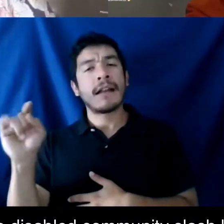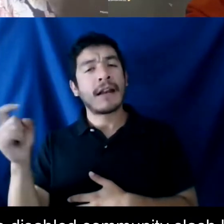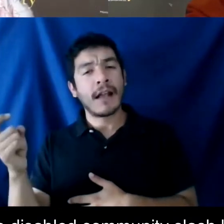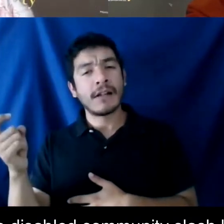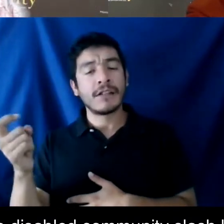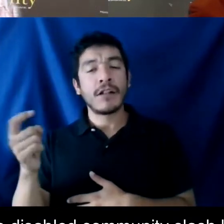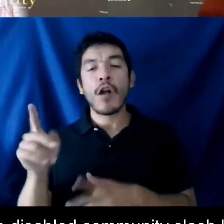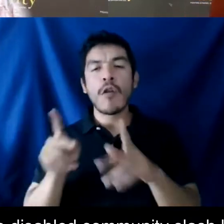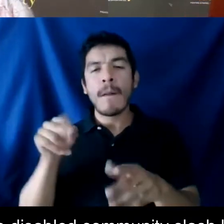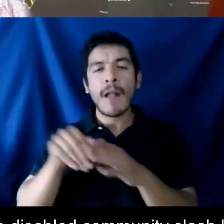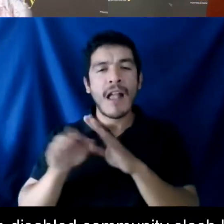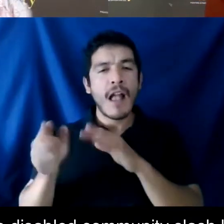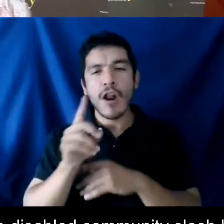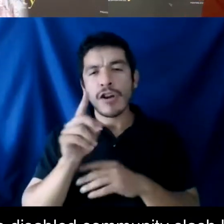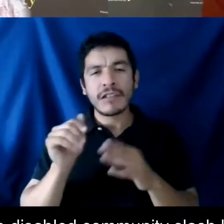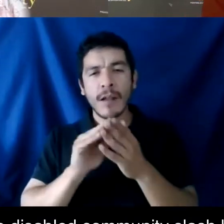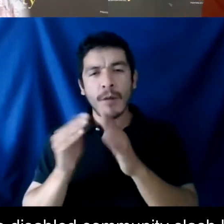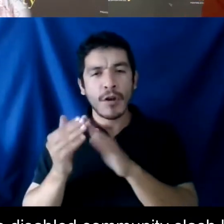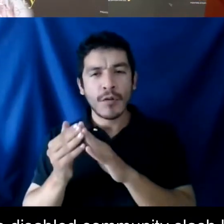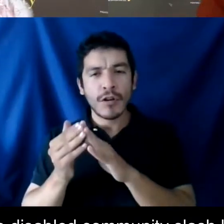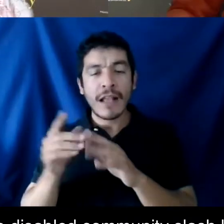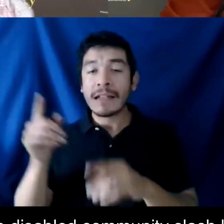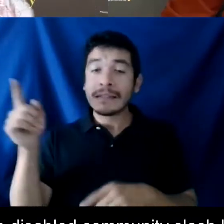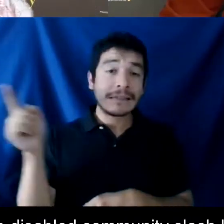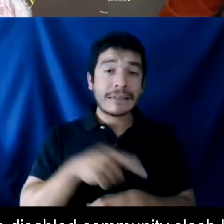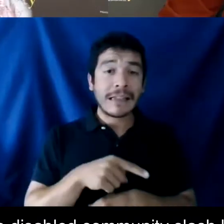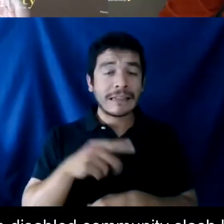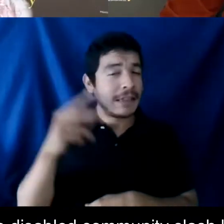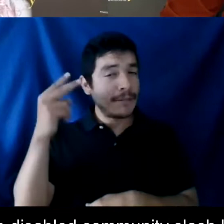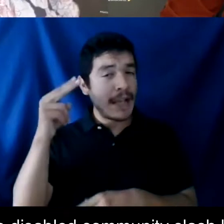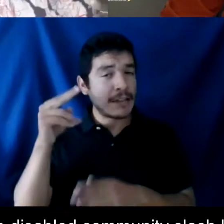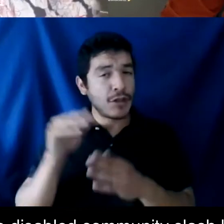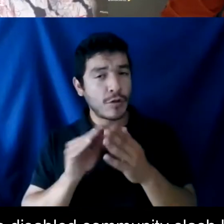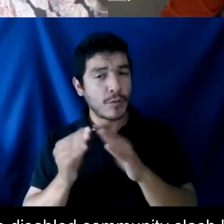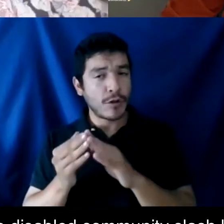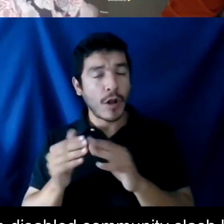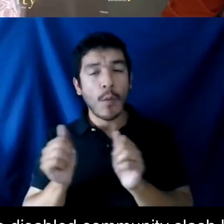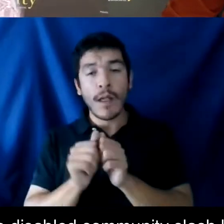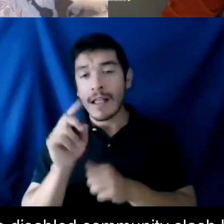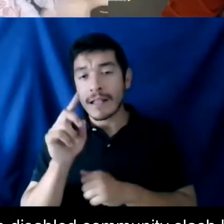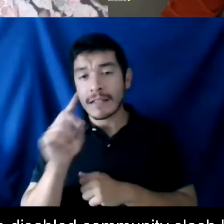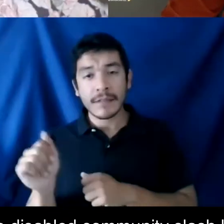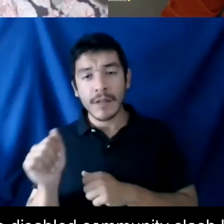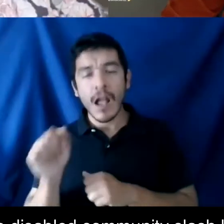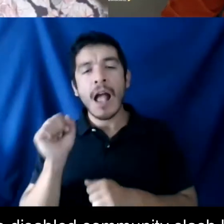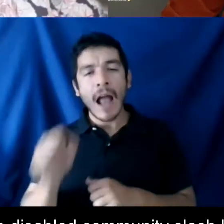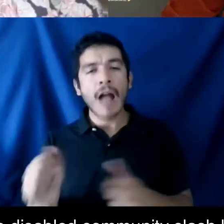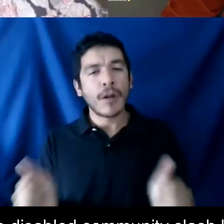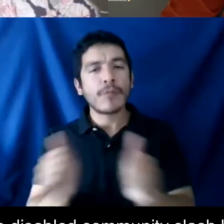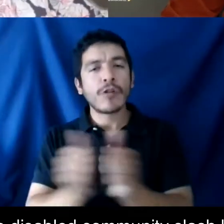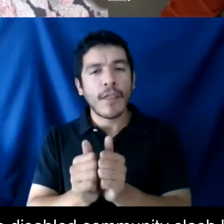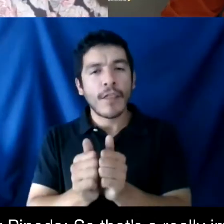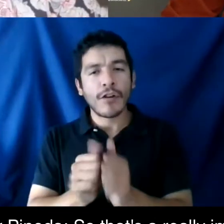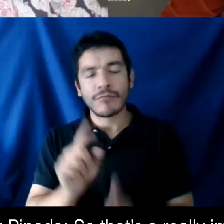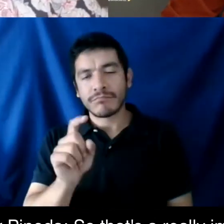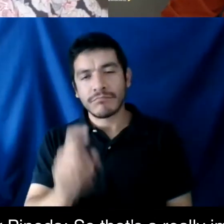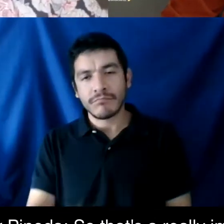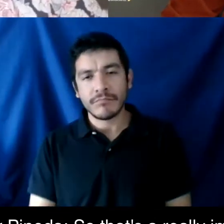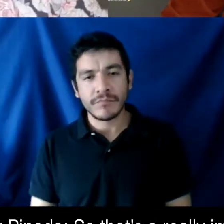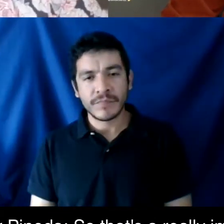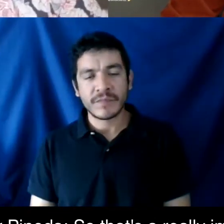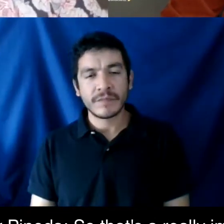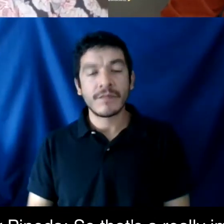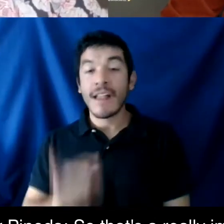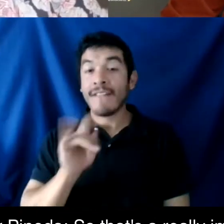people within the disabled community / Hispanic community with disabilities can come together. So that's